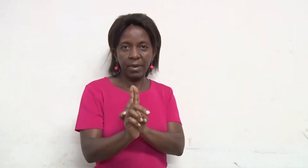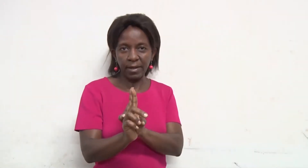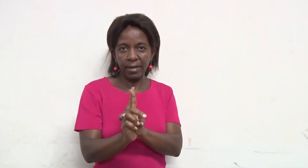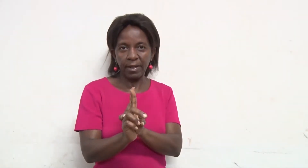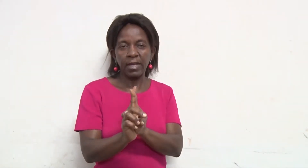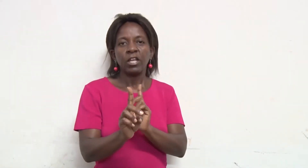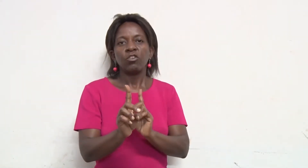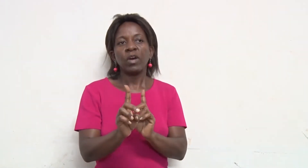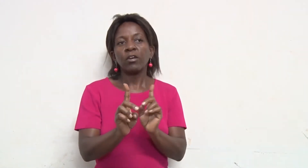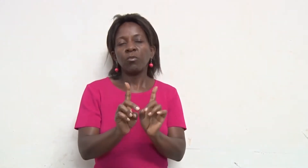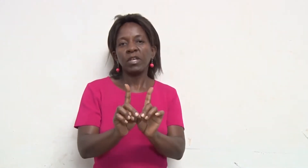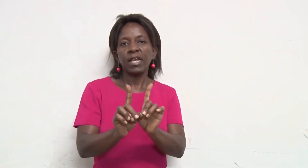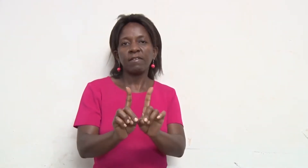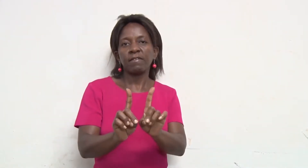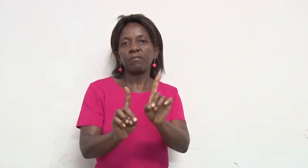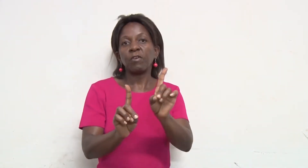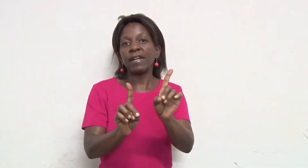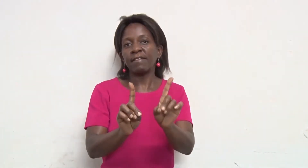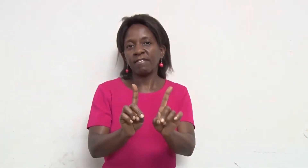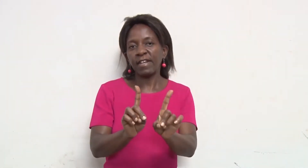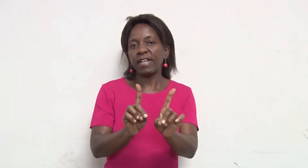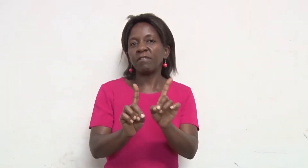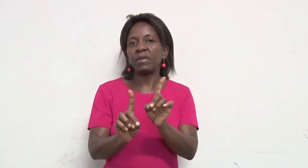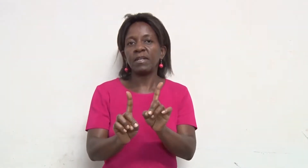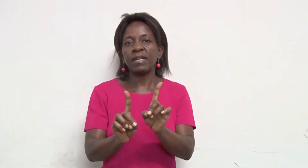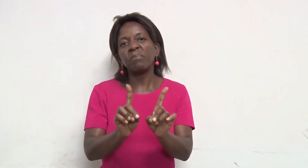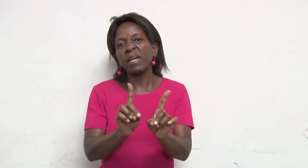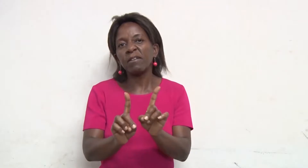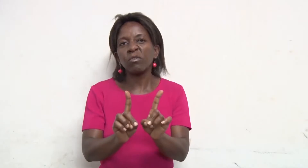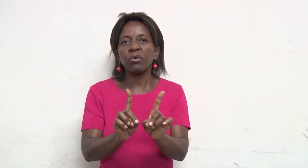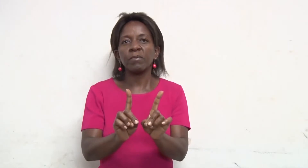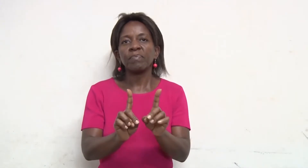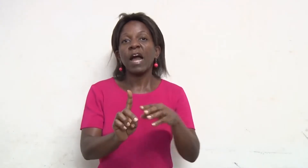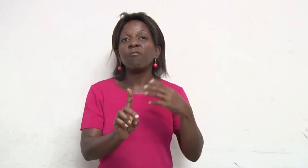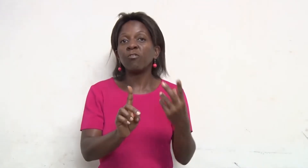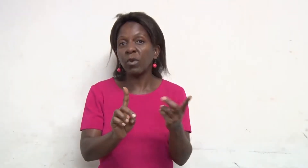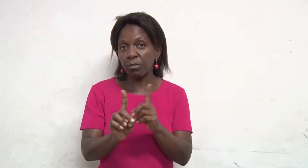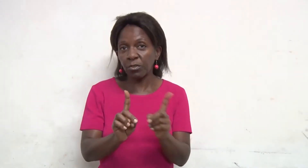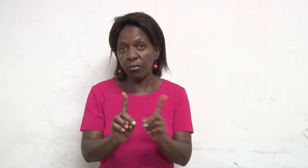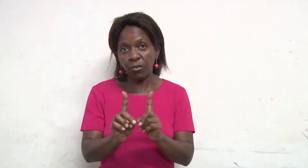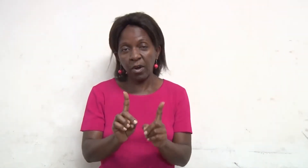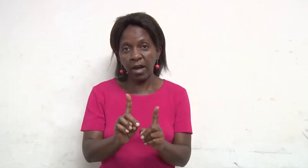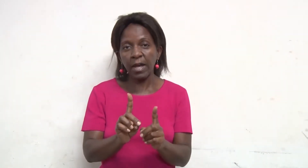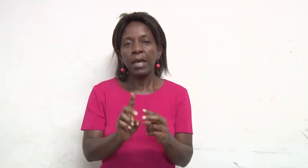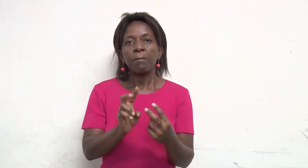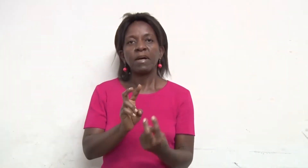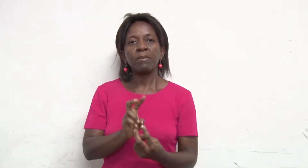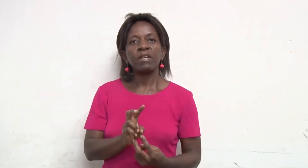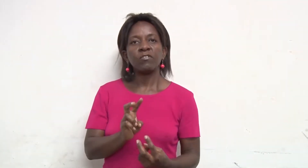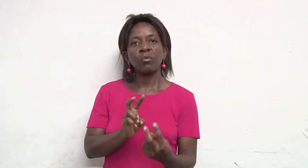back. You can communicate at the side, that depends on how fluent both of you are, but the best way